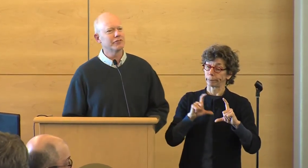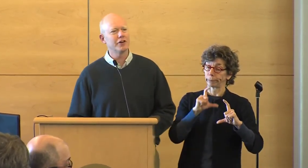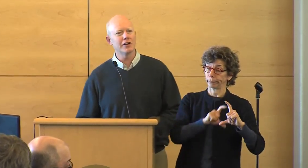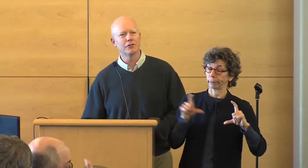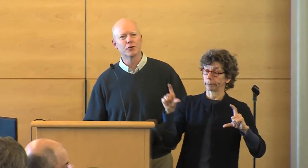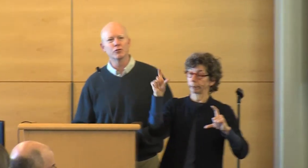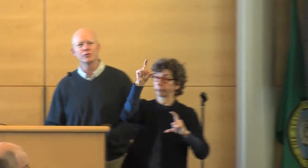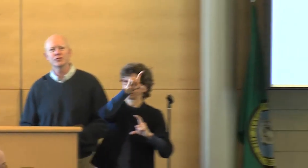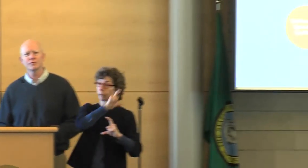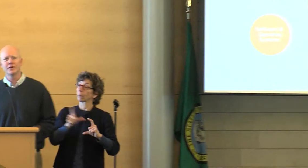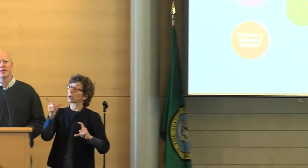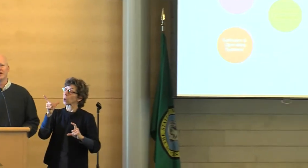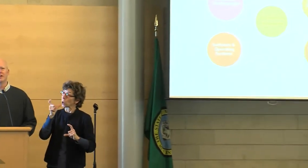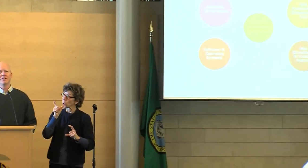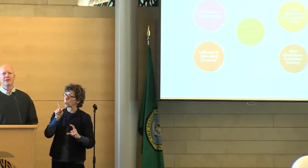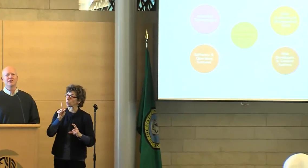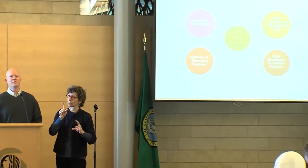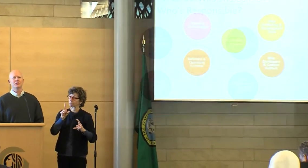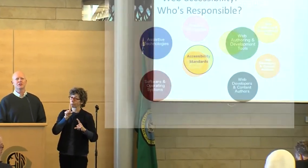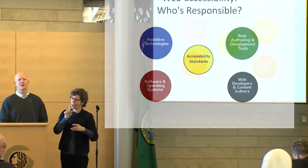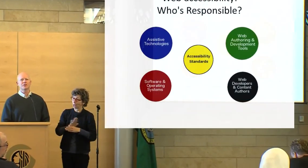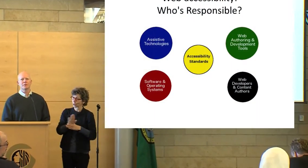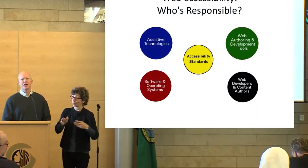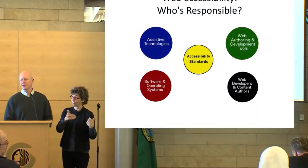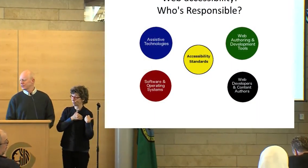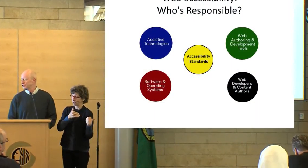else doesn't have to be burdened with that.